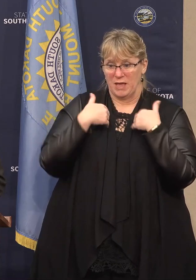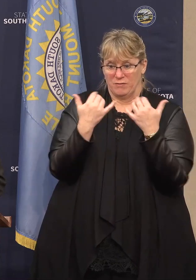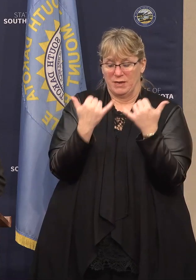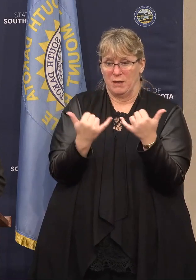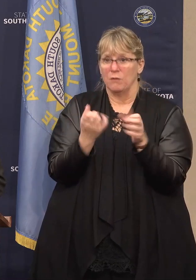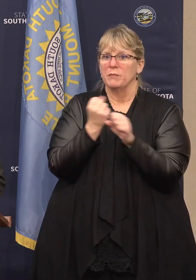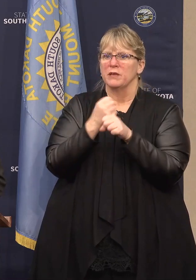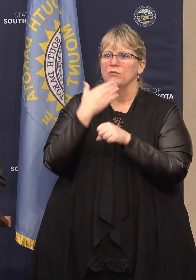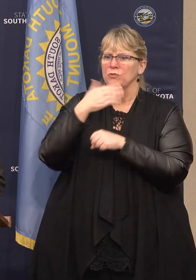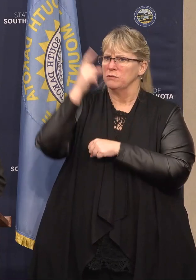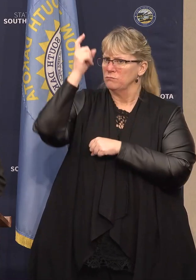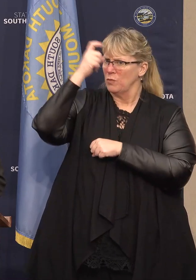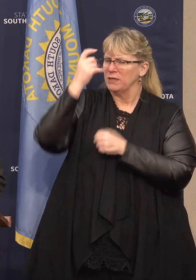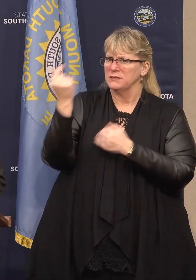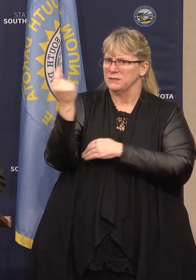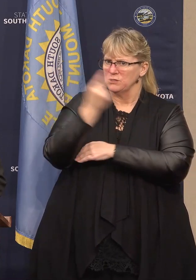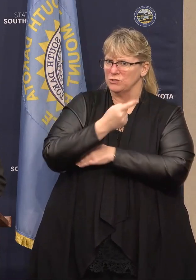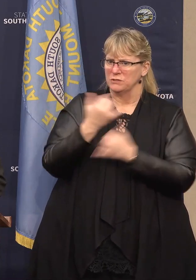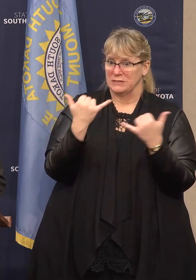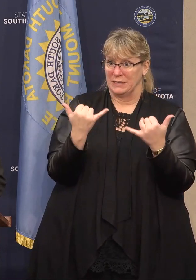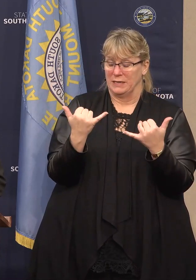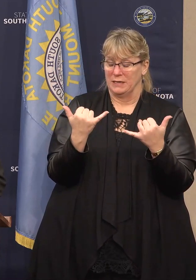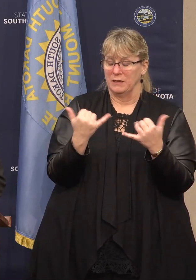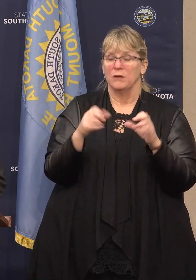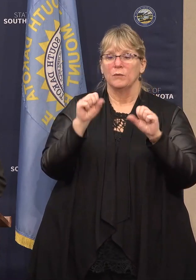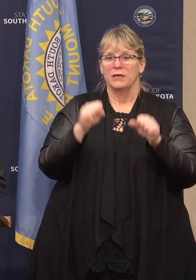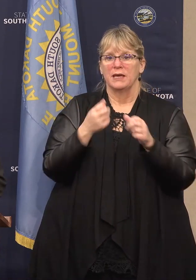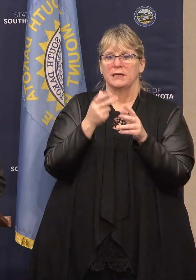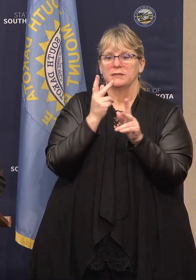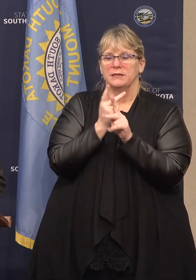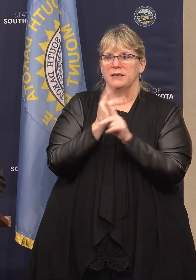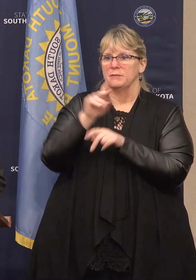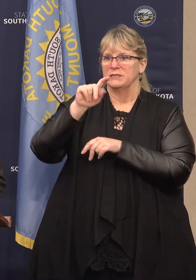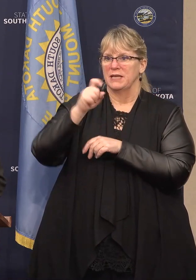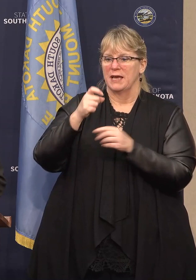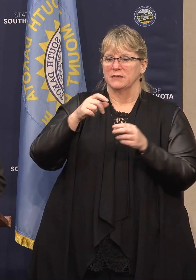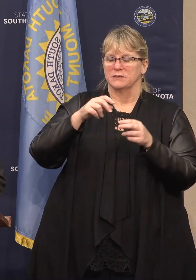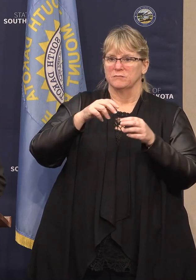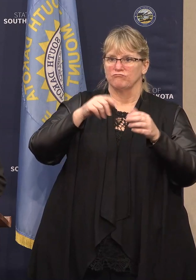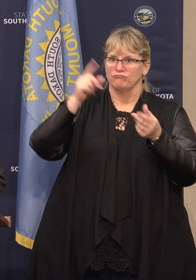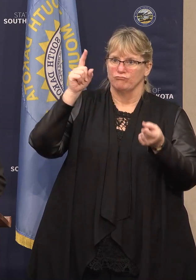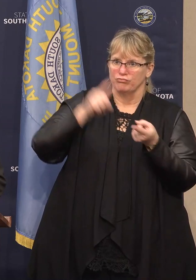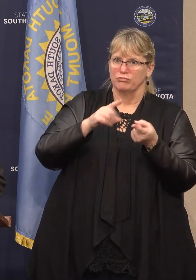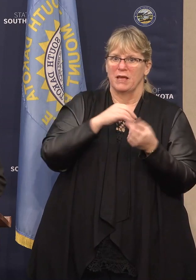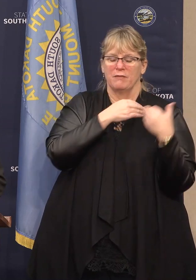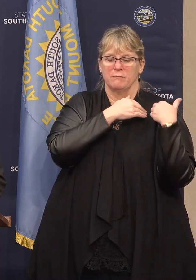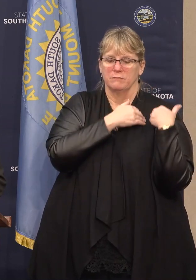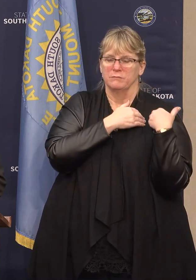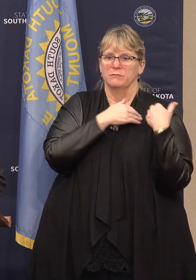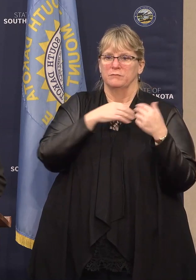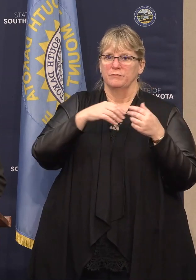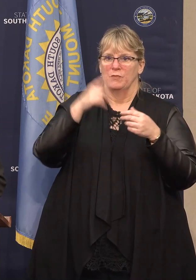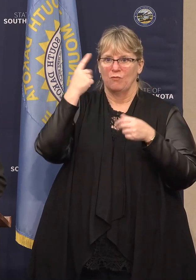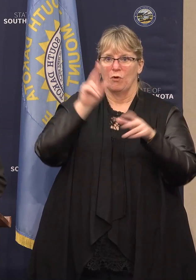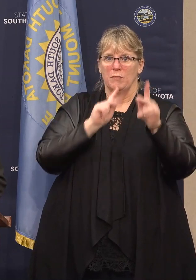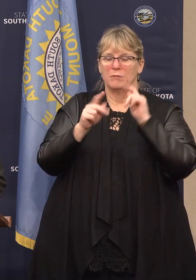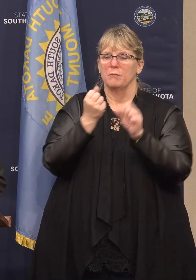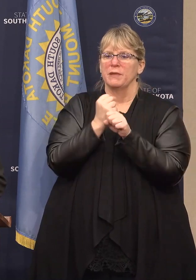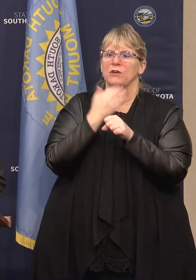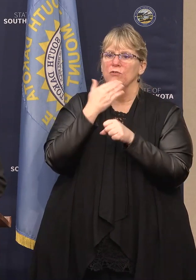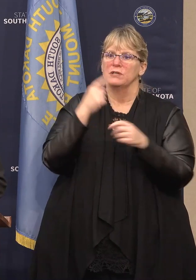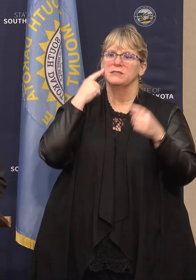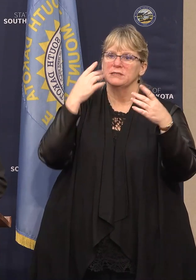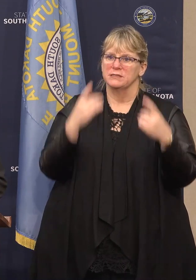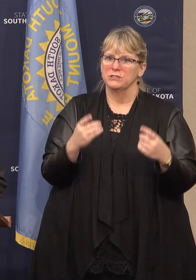making wise decisions today so that we can keep taxes low and keep the burden low on the people that live here and make good decisions